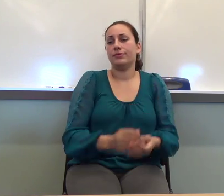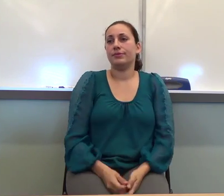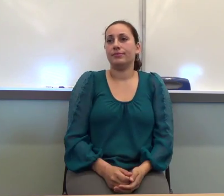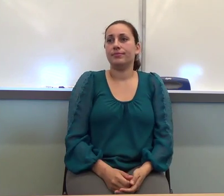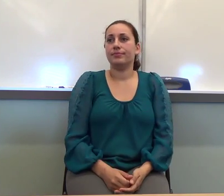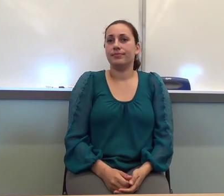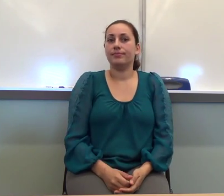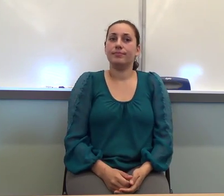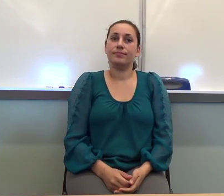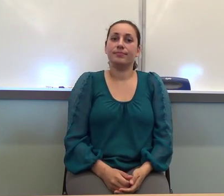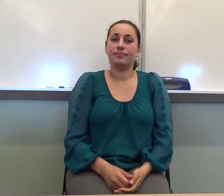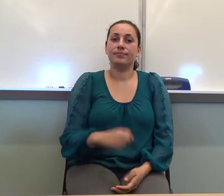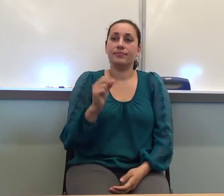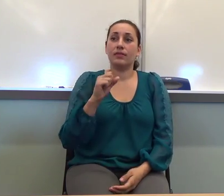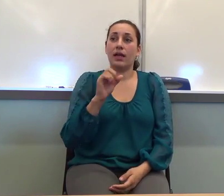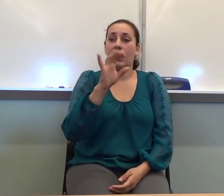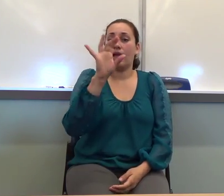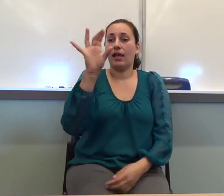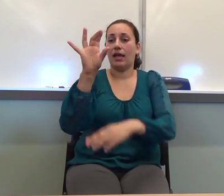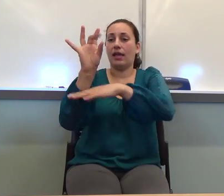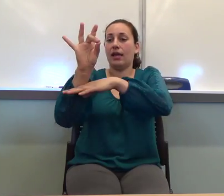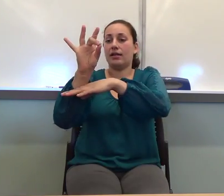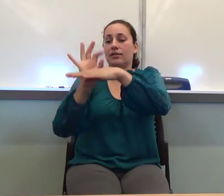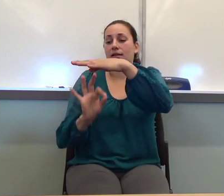Yeah, 8 to 9 is the ratio.